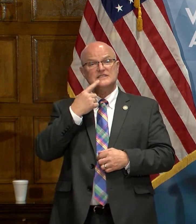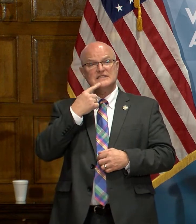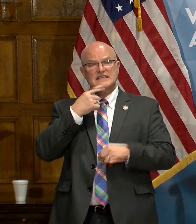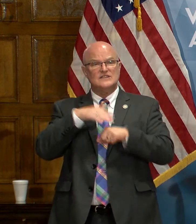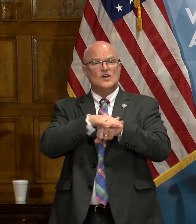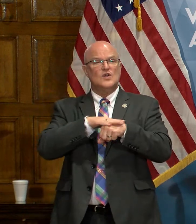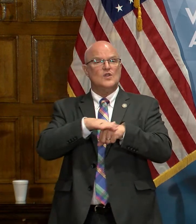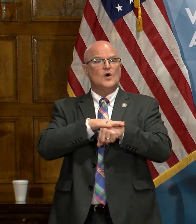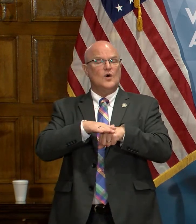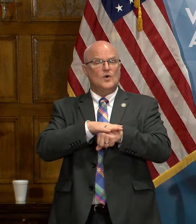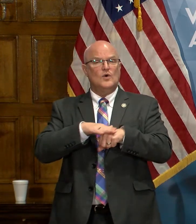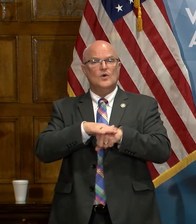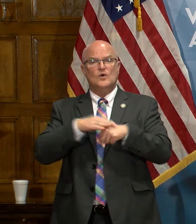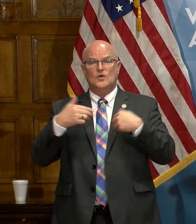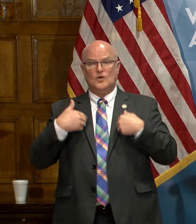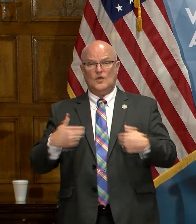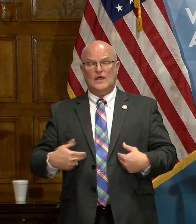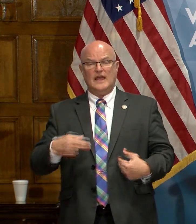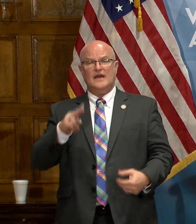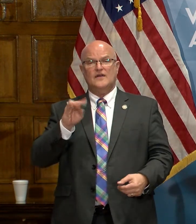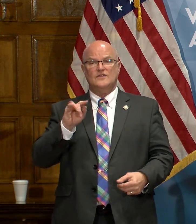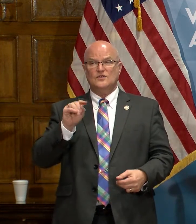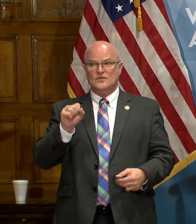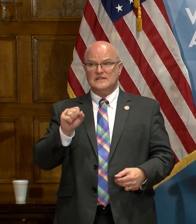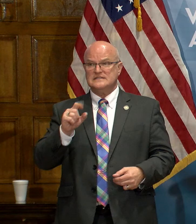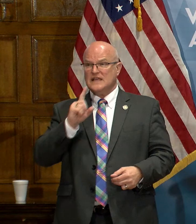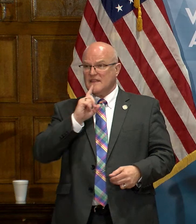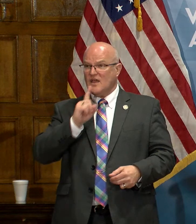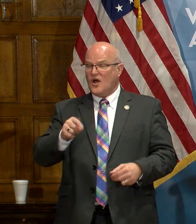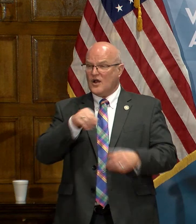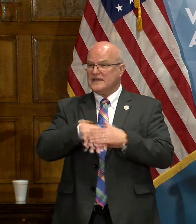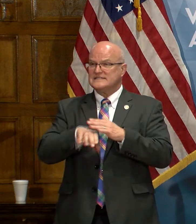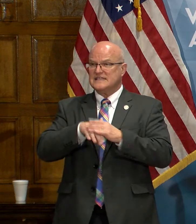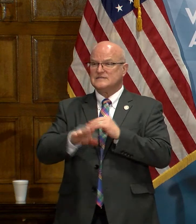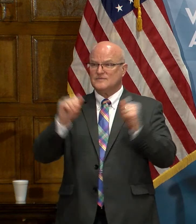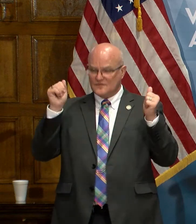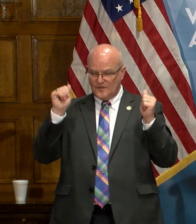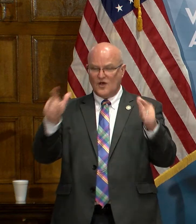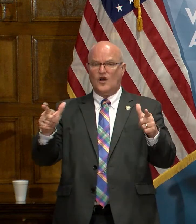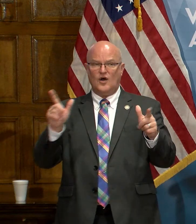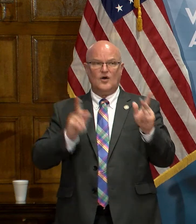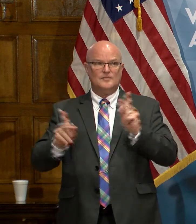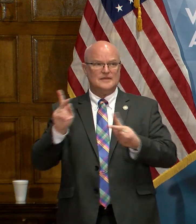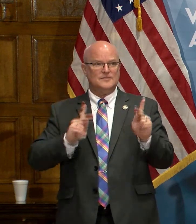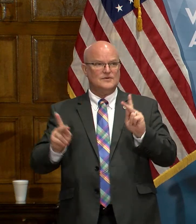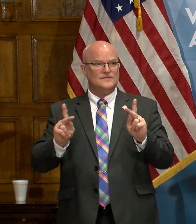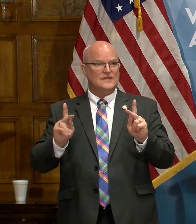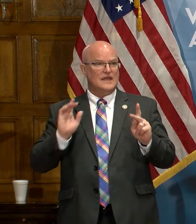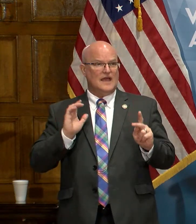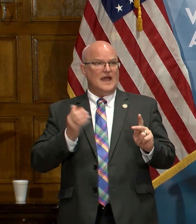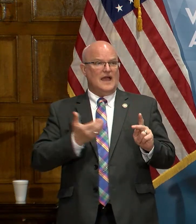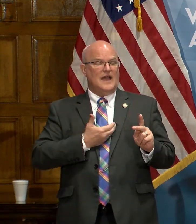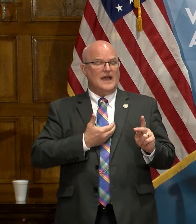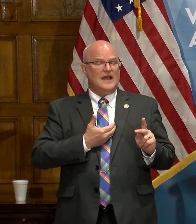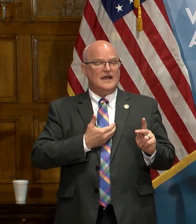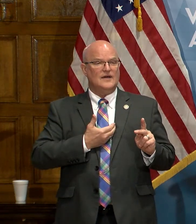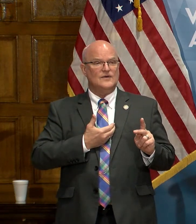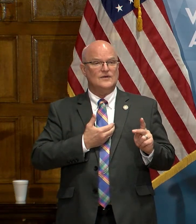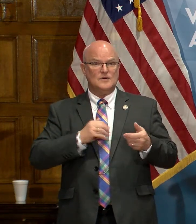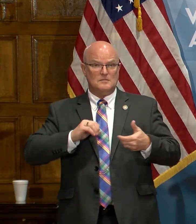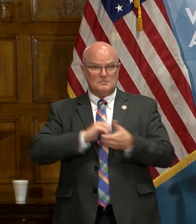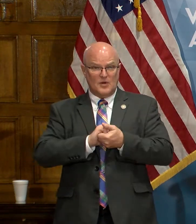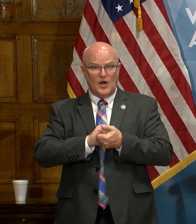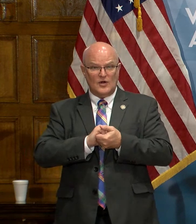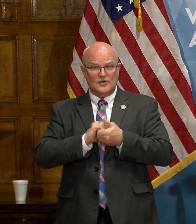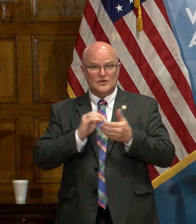the local health units, and they are accessible to all the public. Our public